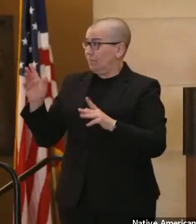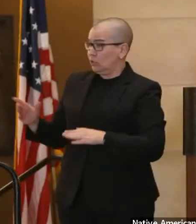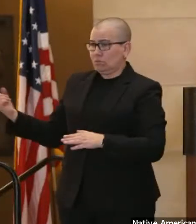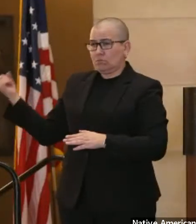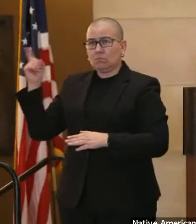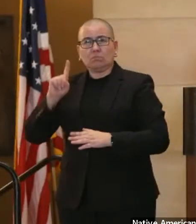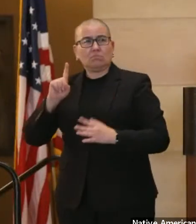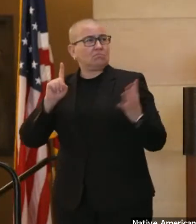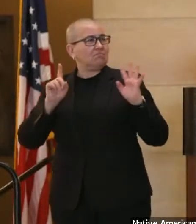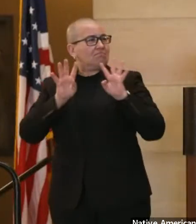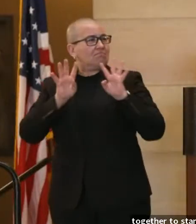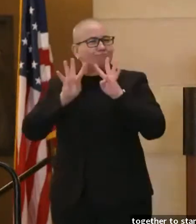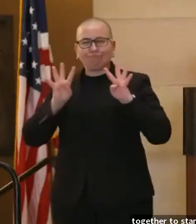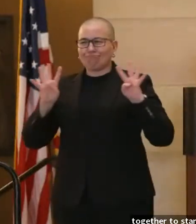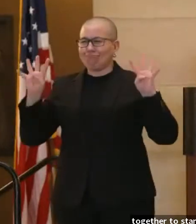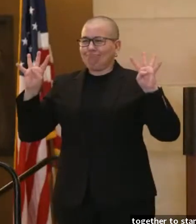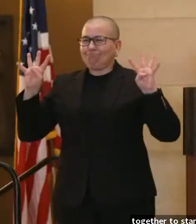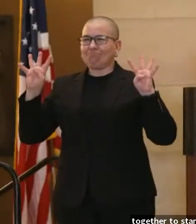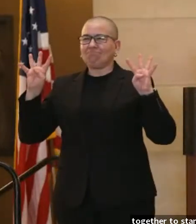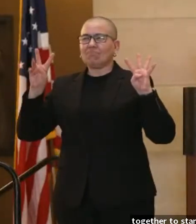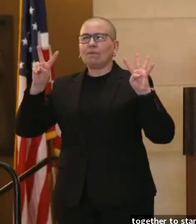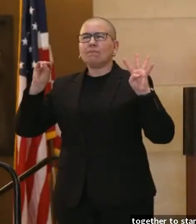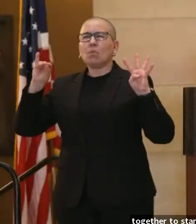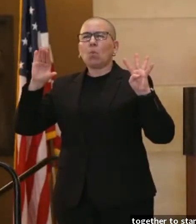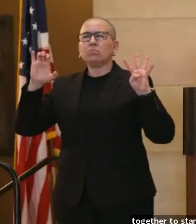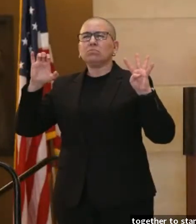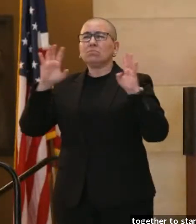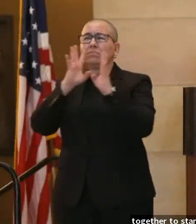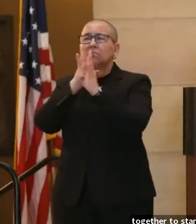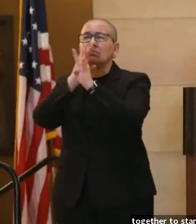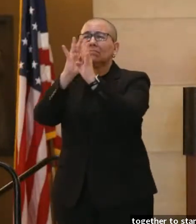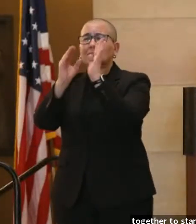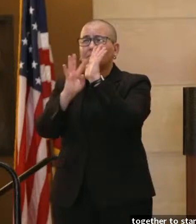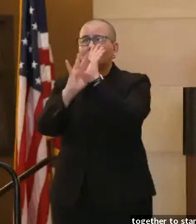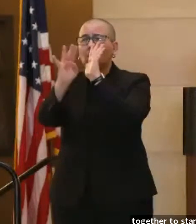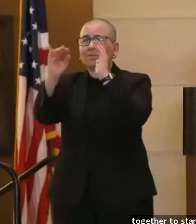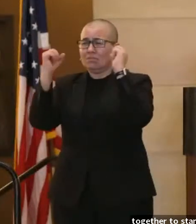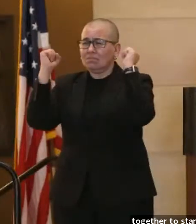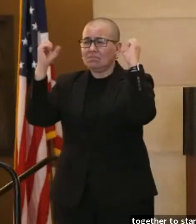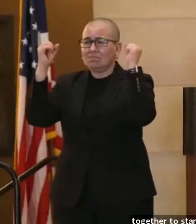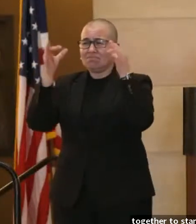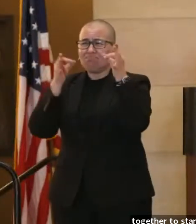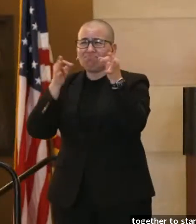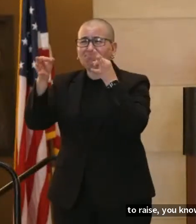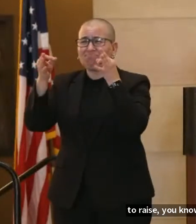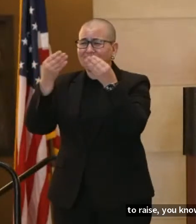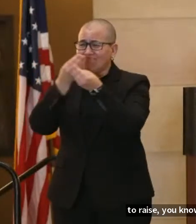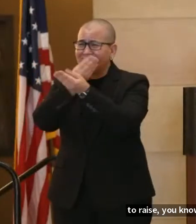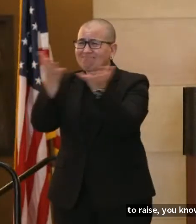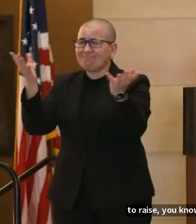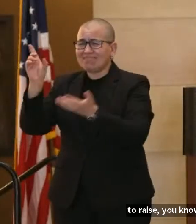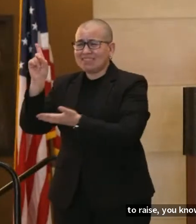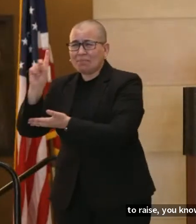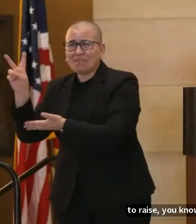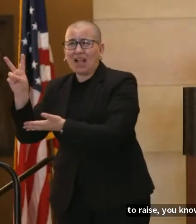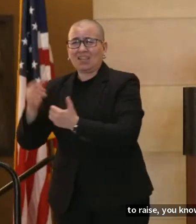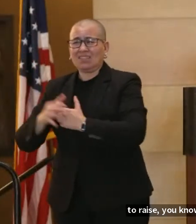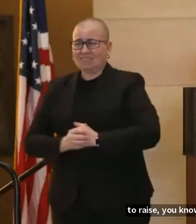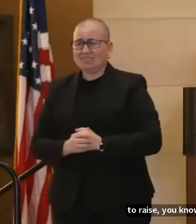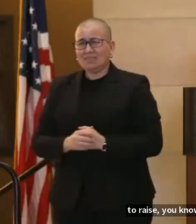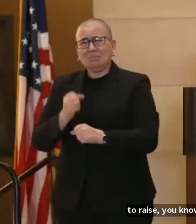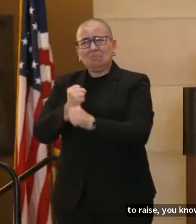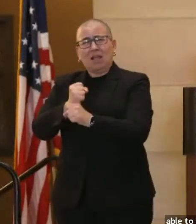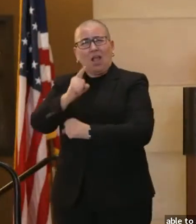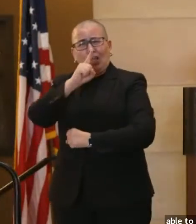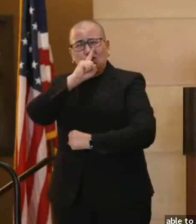and to be able to raise, you know, that voice for the victims of domestic violence, and to be able to also make sure that, you